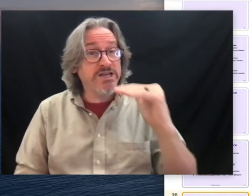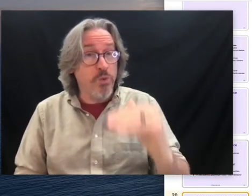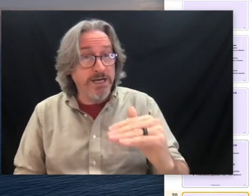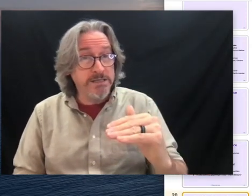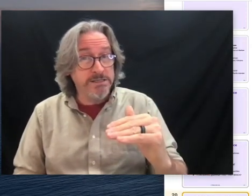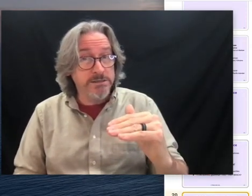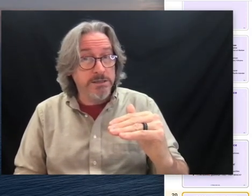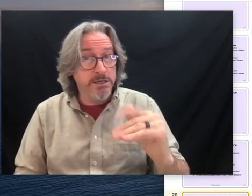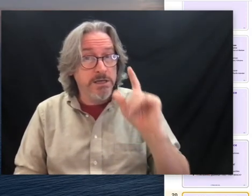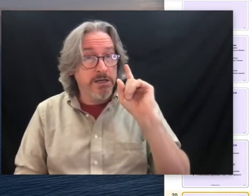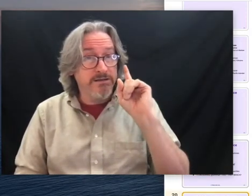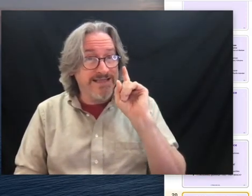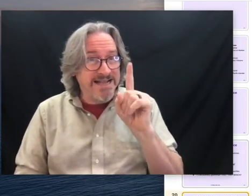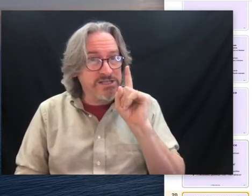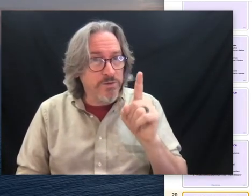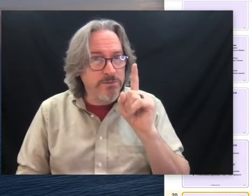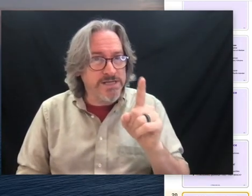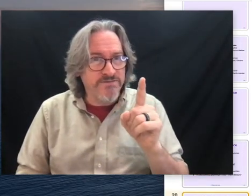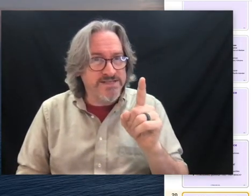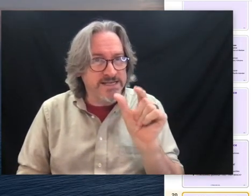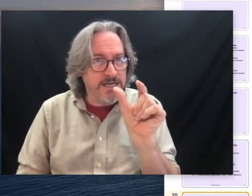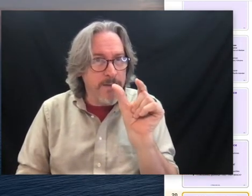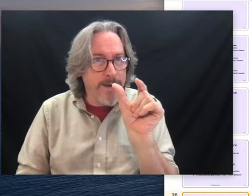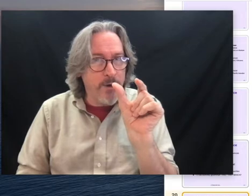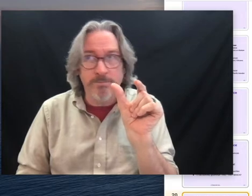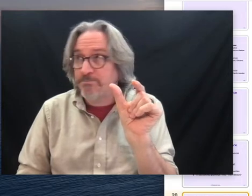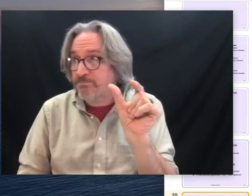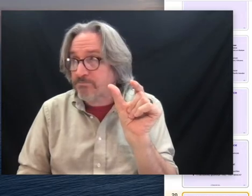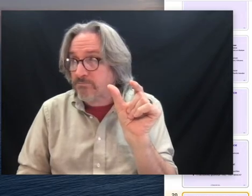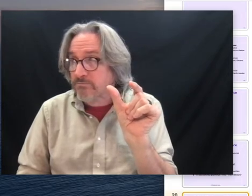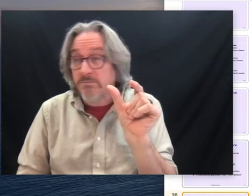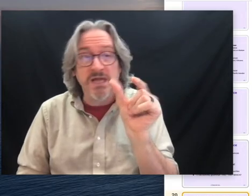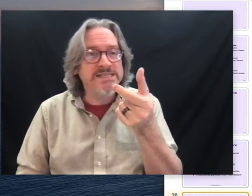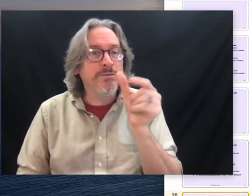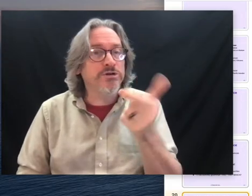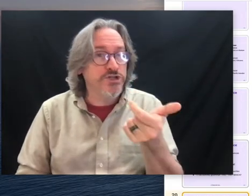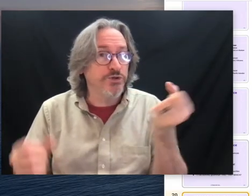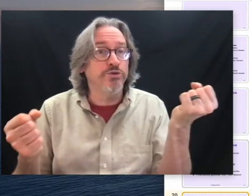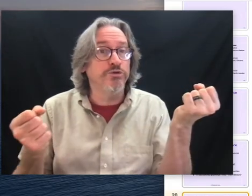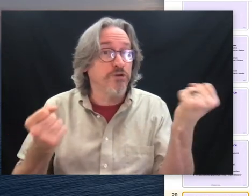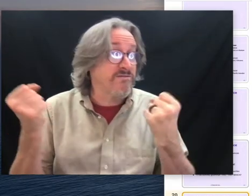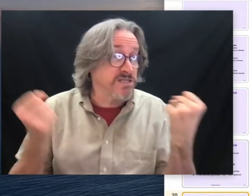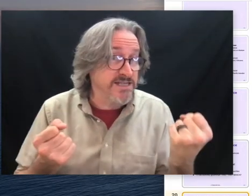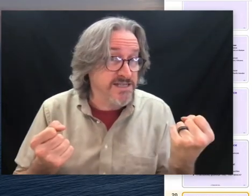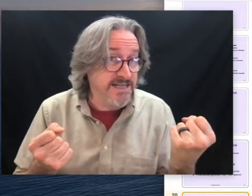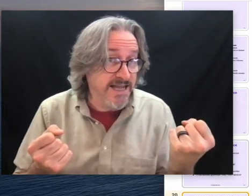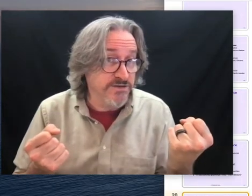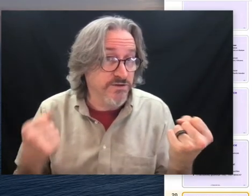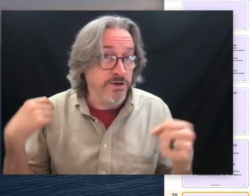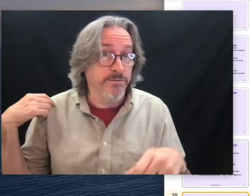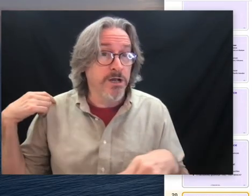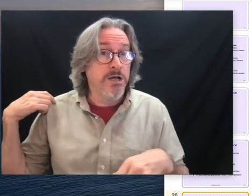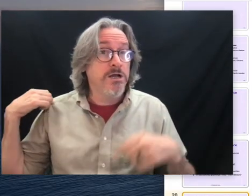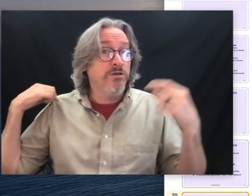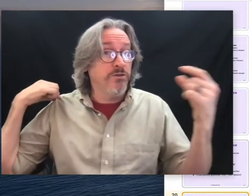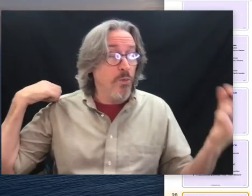in my 20s, that's the one I was emphasizing about, similar to driver's license at the age of